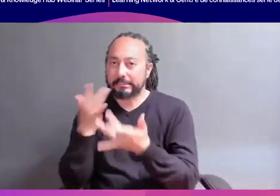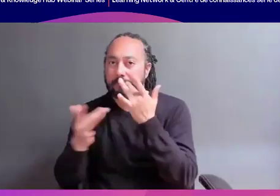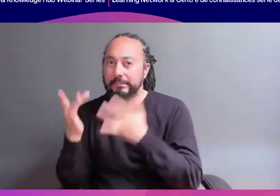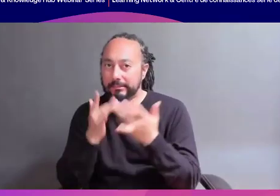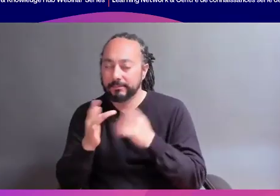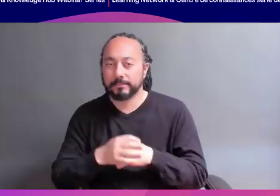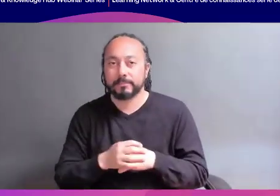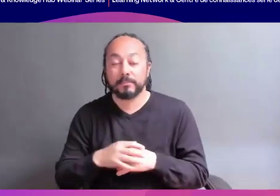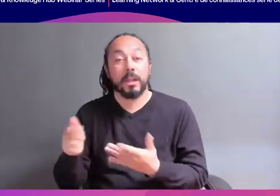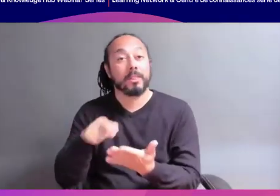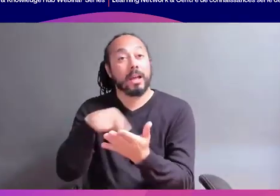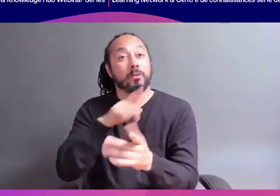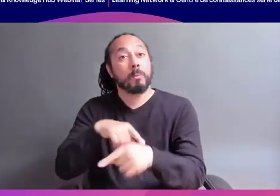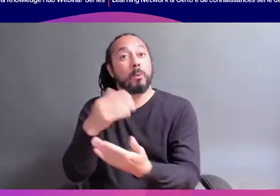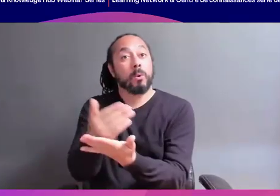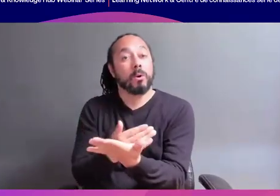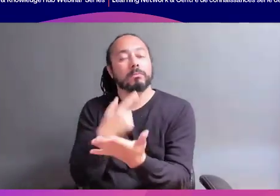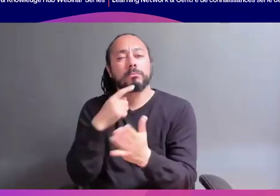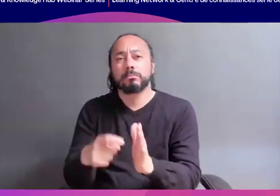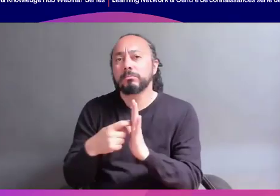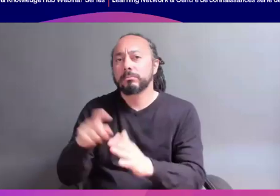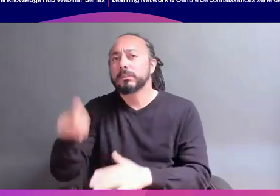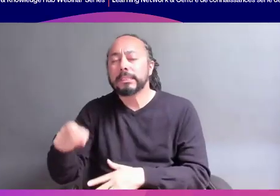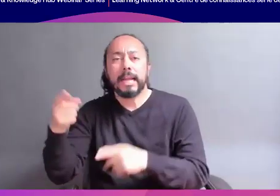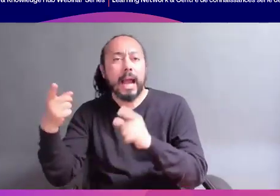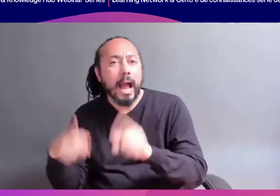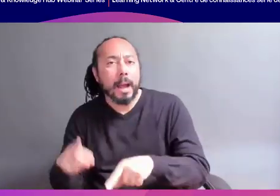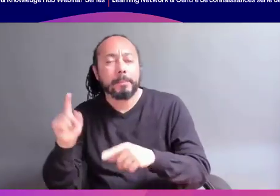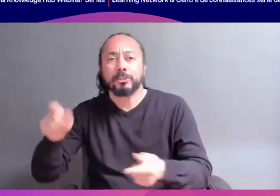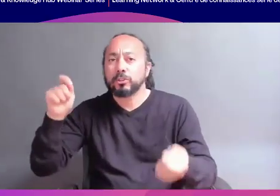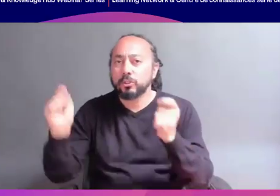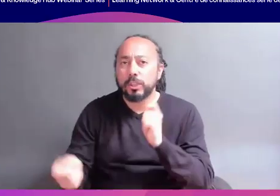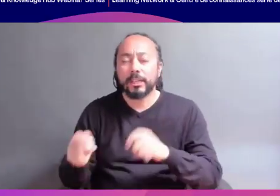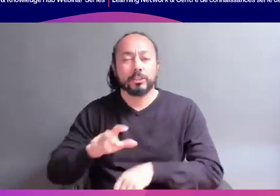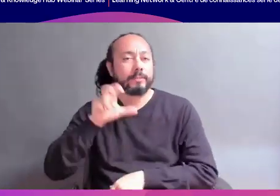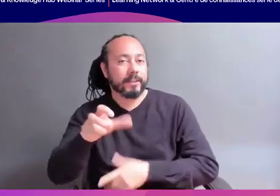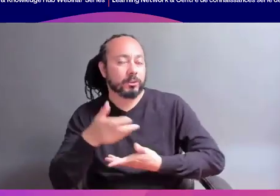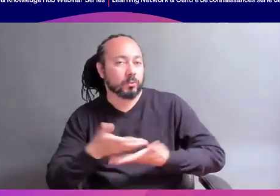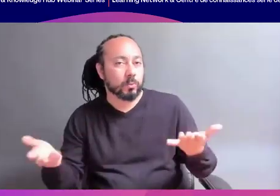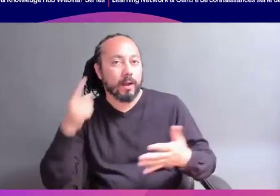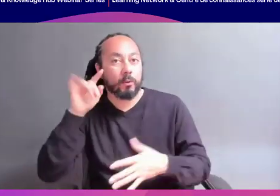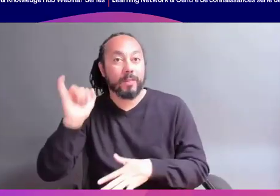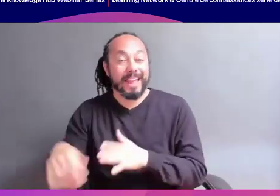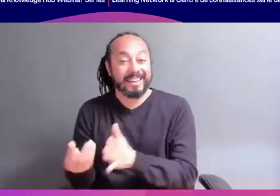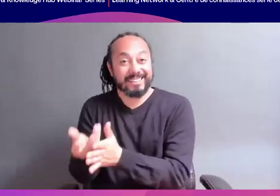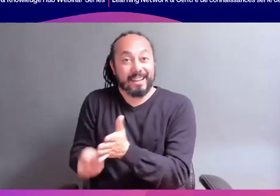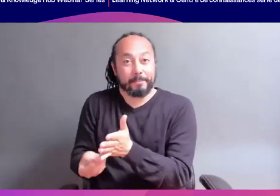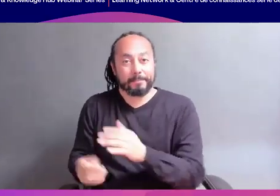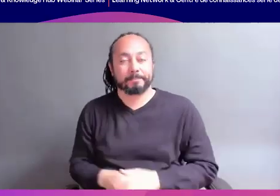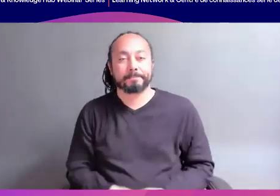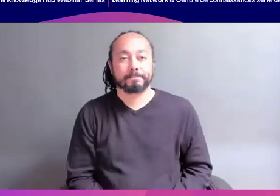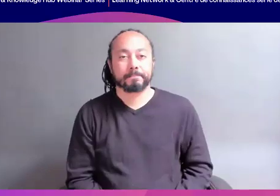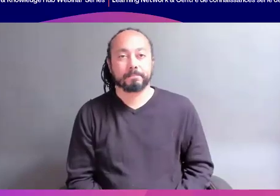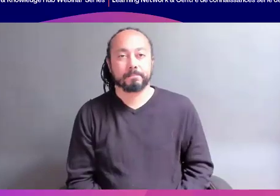to happen, what the recommendations are for change, and what investments are needed to address this gap. And I think it's